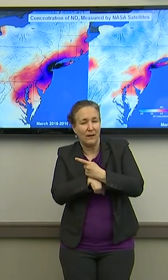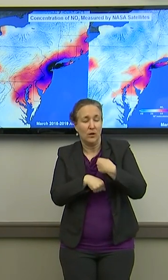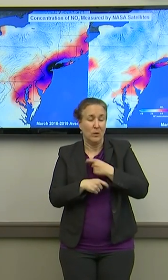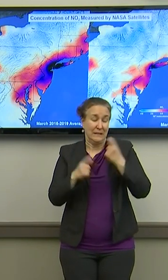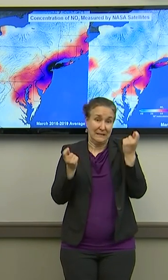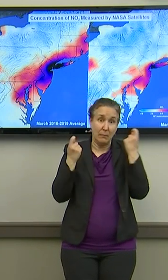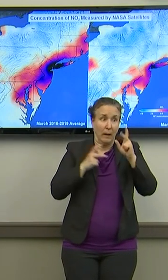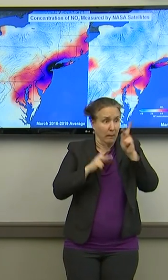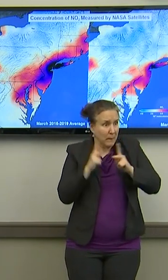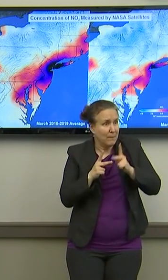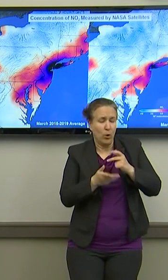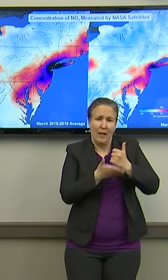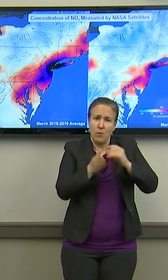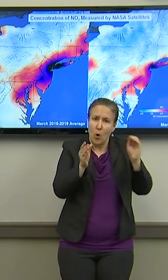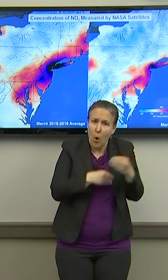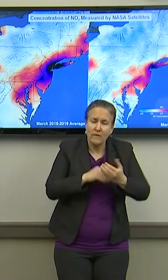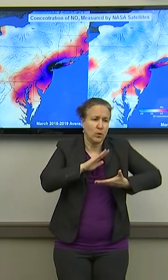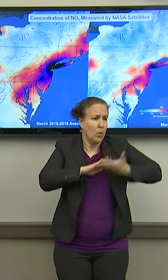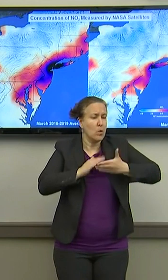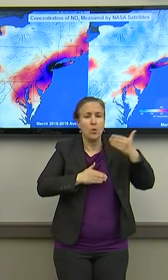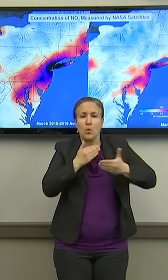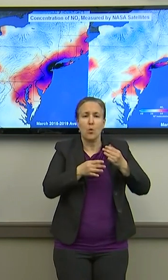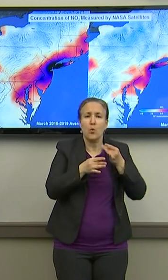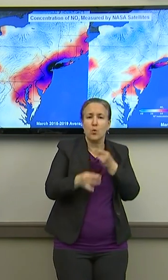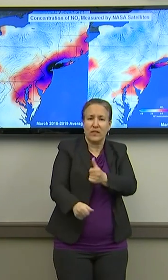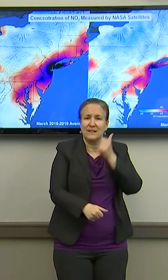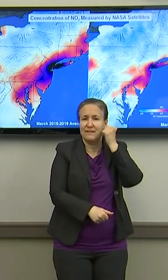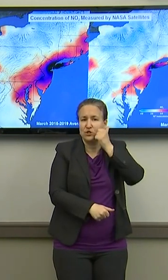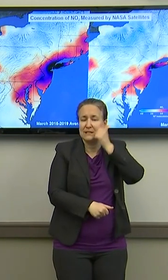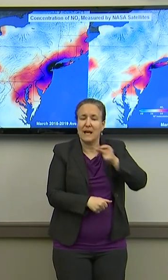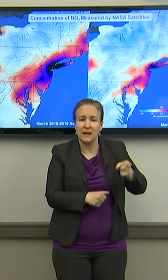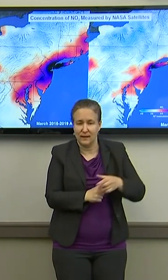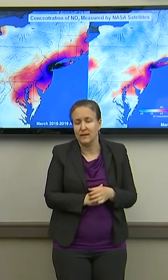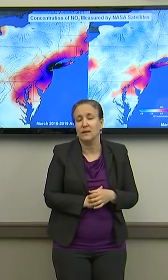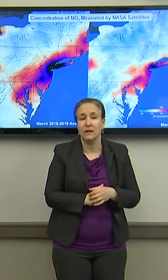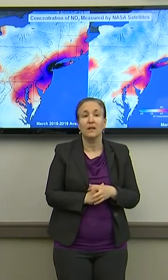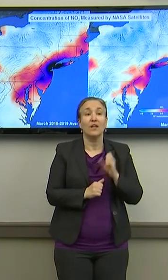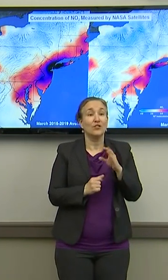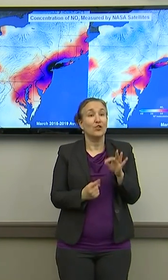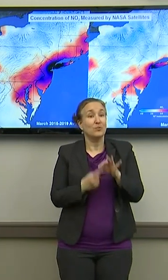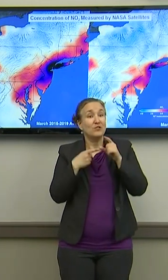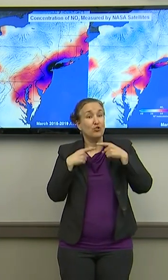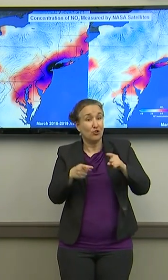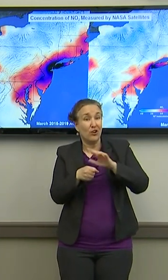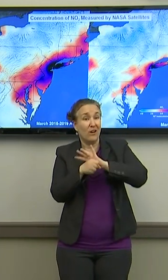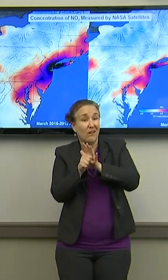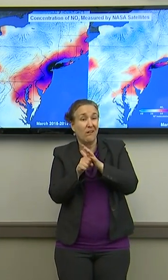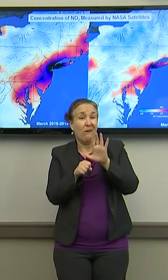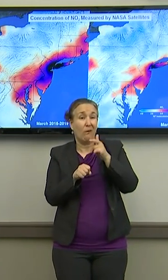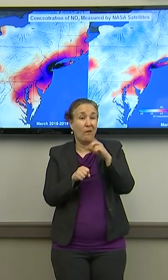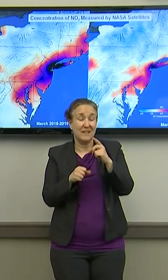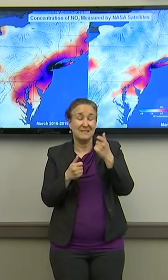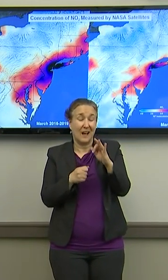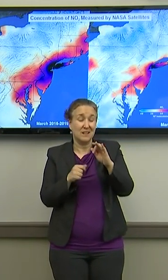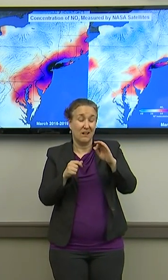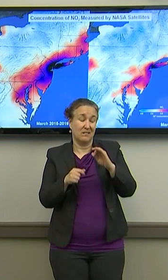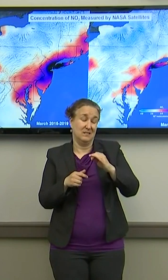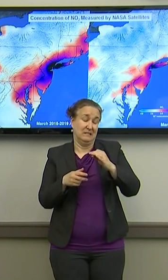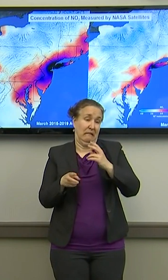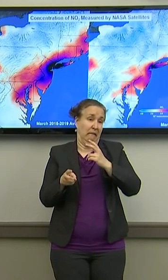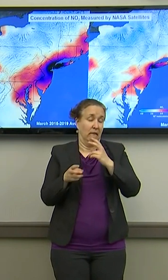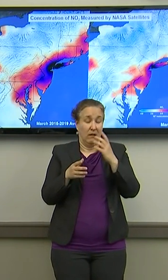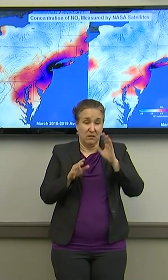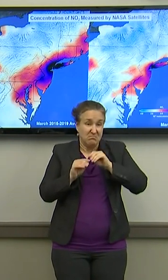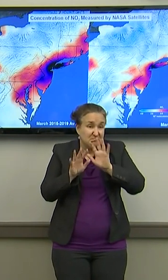professionals who keep offices and operations running smoothly each and every day. So especially during the COVID-19 crisis, we want to thank all those